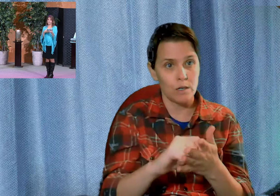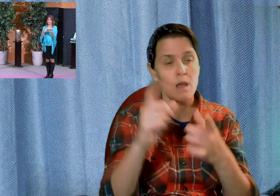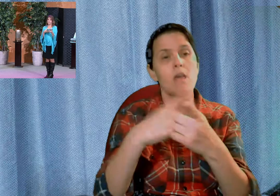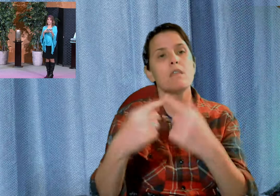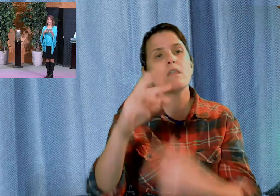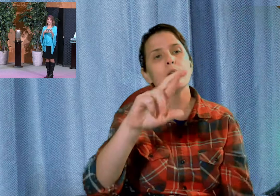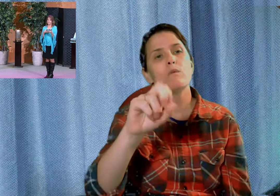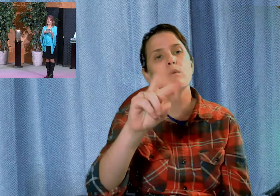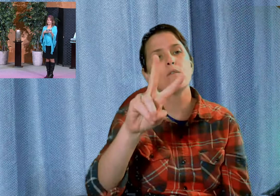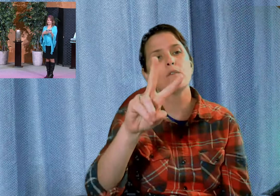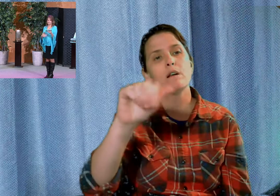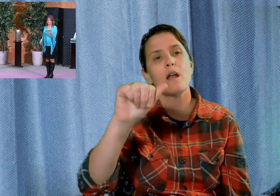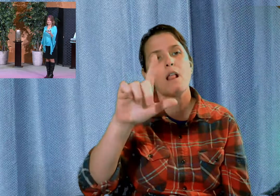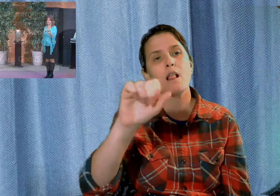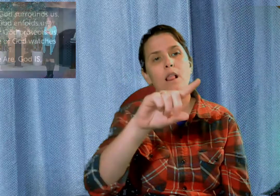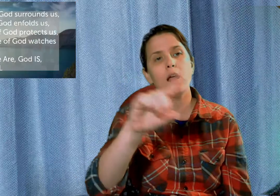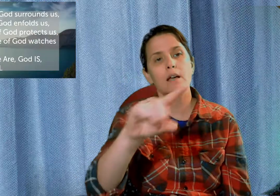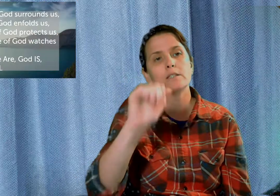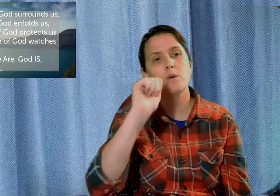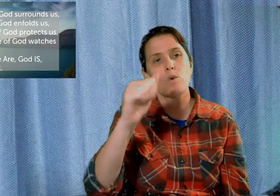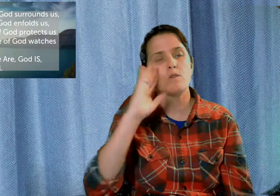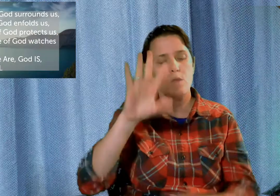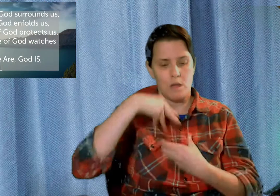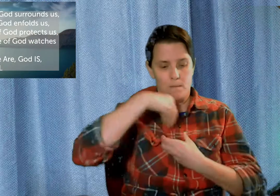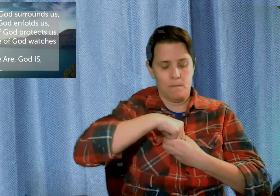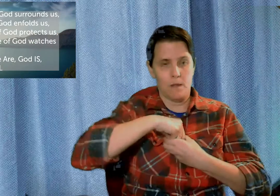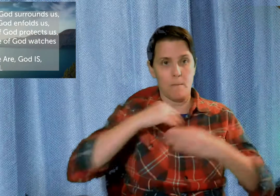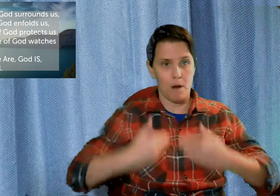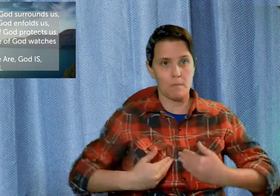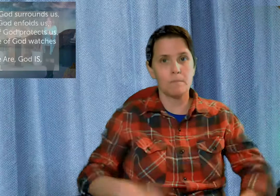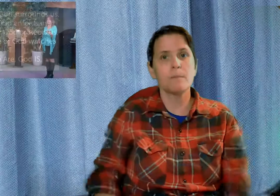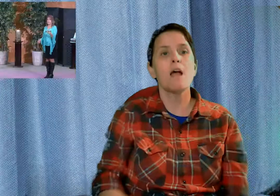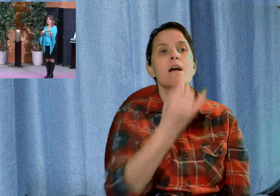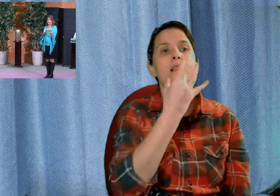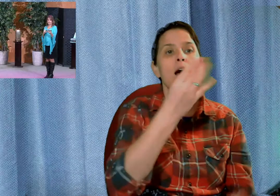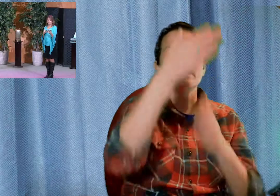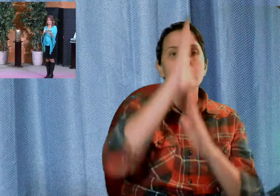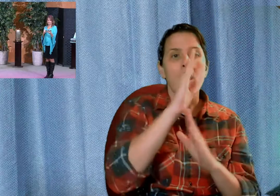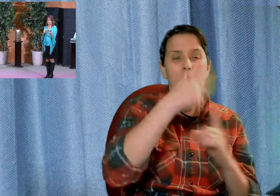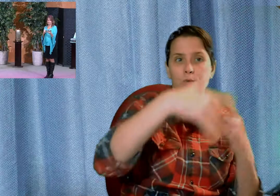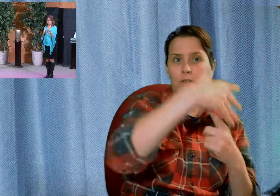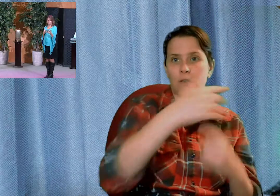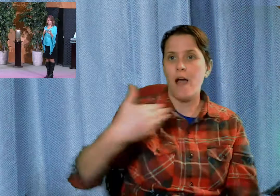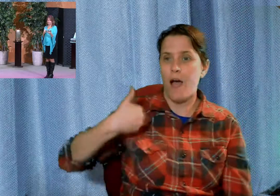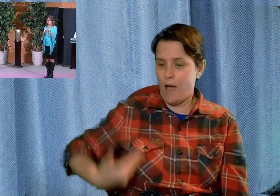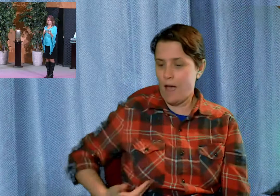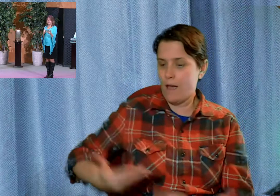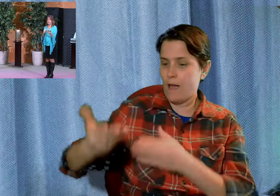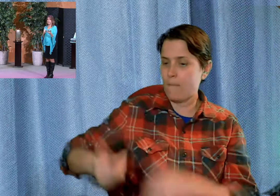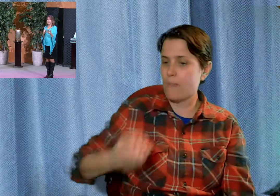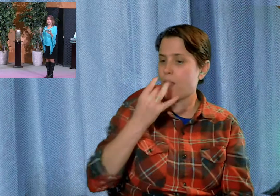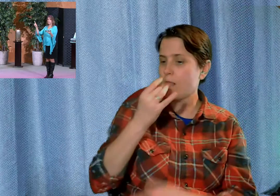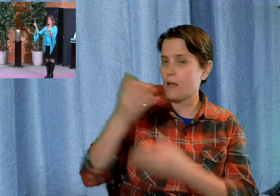it into embodiment. So here we go. The light of God surrounds us. I am the light of God.